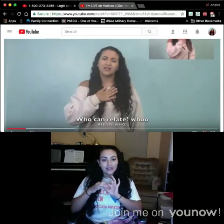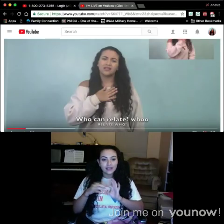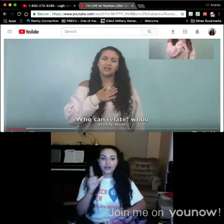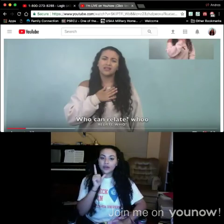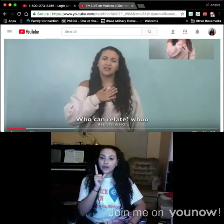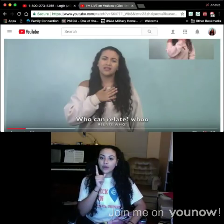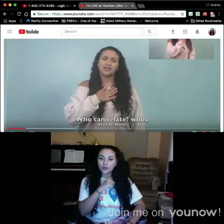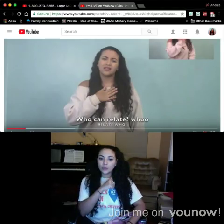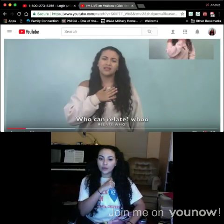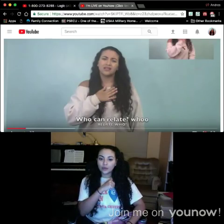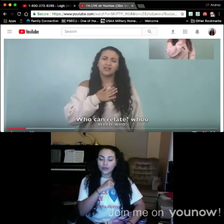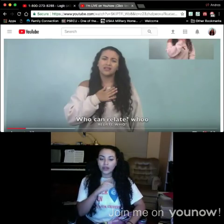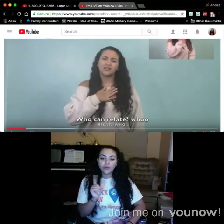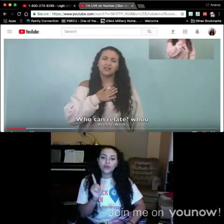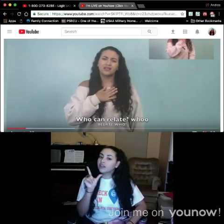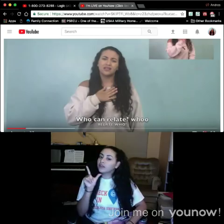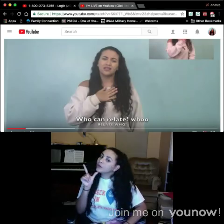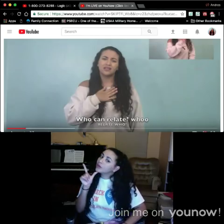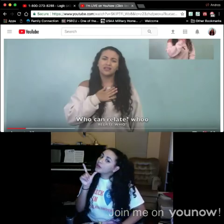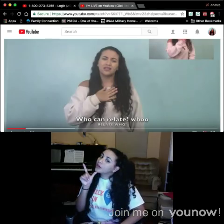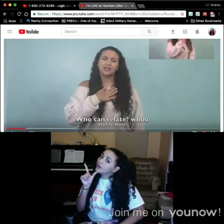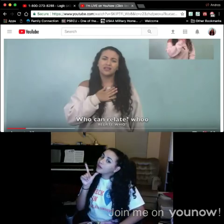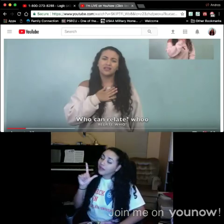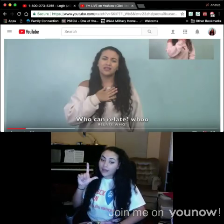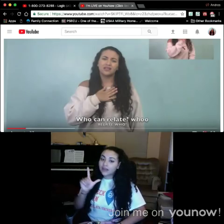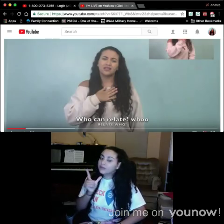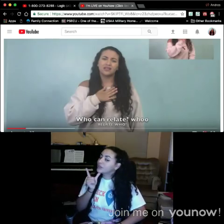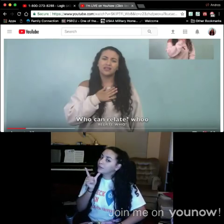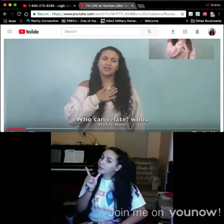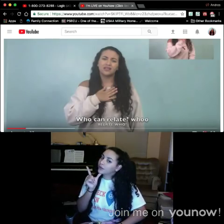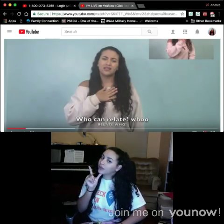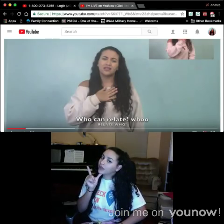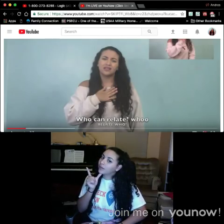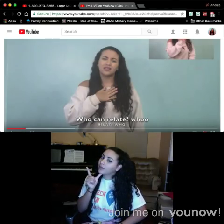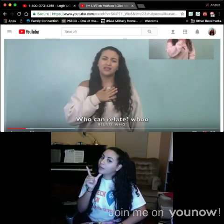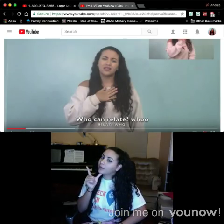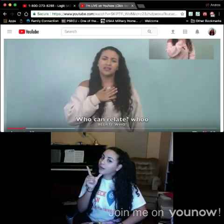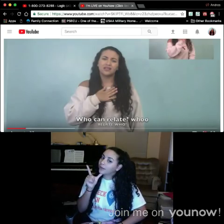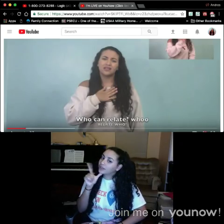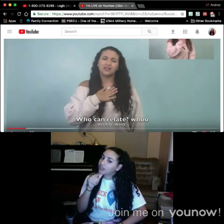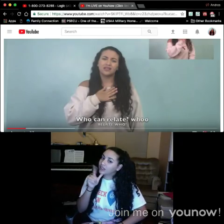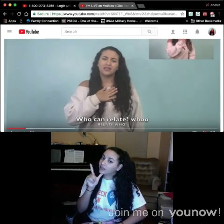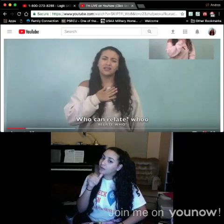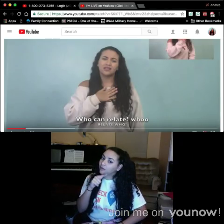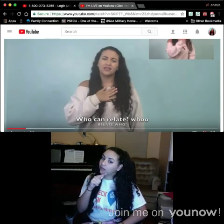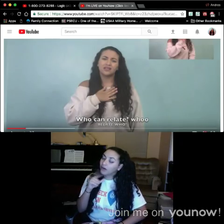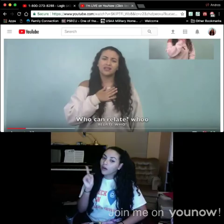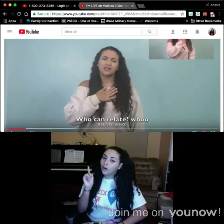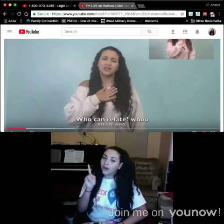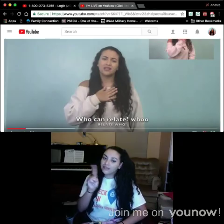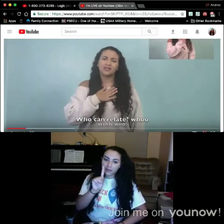Relate. Who. Who you can either put your, like an L hand shape, put your thumb on the bottom of your chin and move your